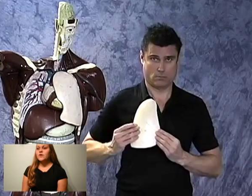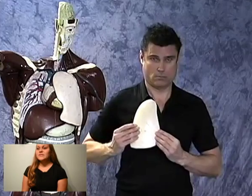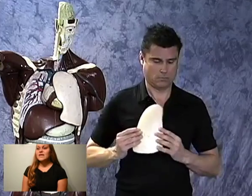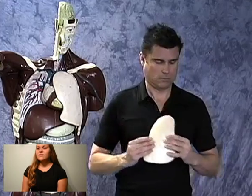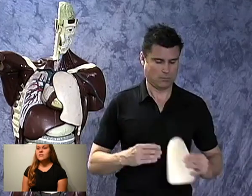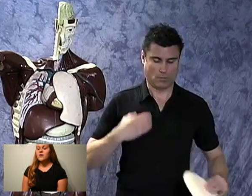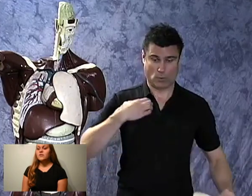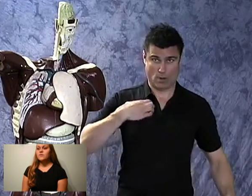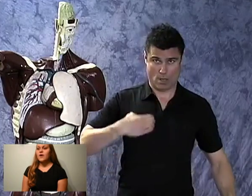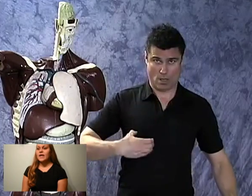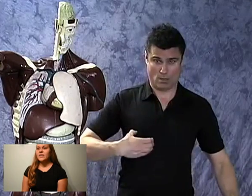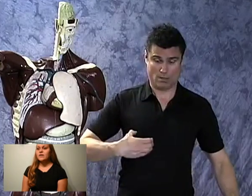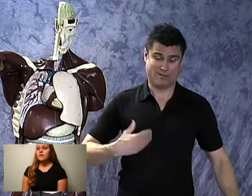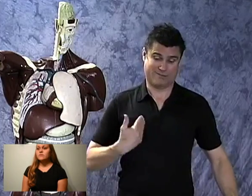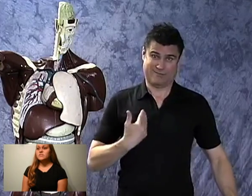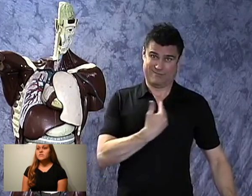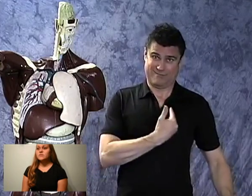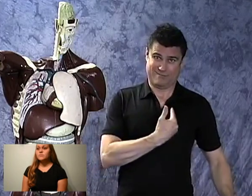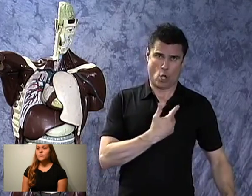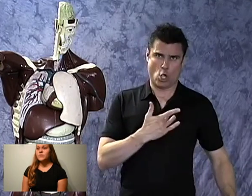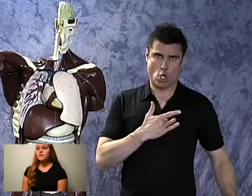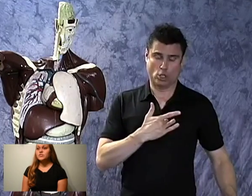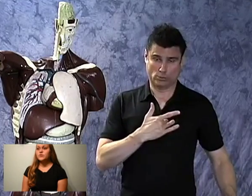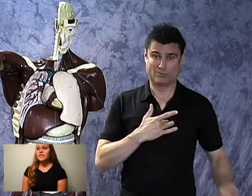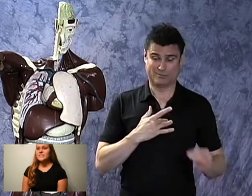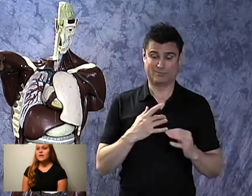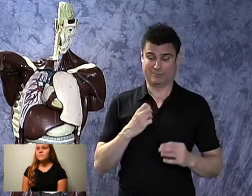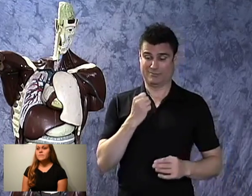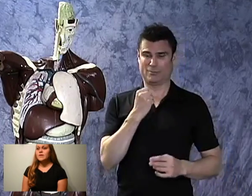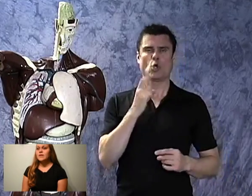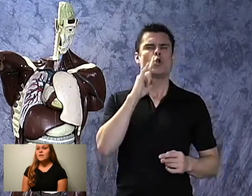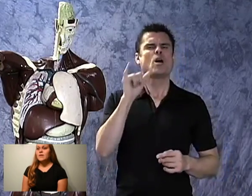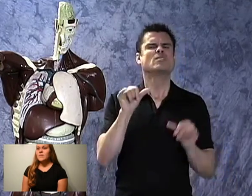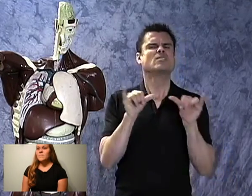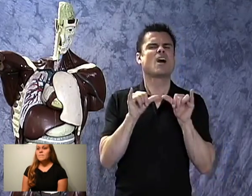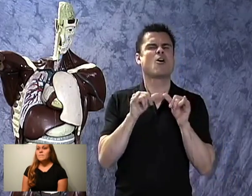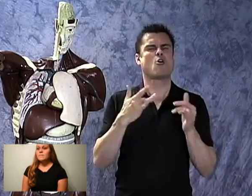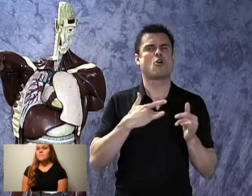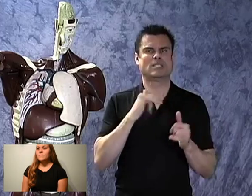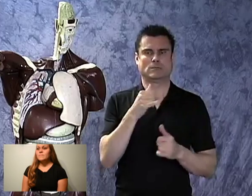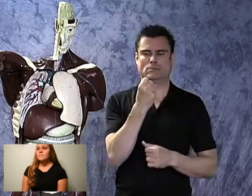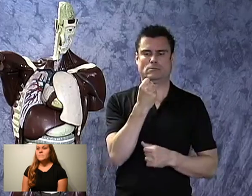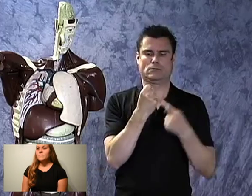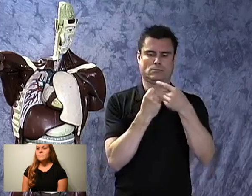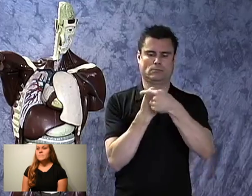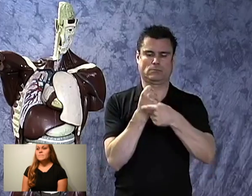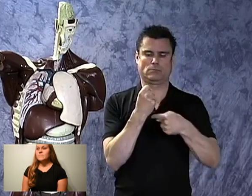Do you notice how the lung on the right goes pretty much straight down?